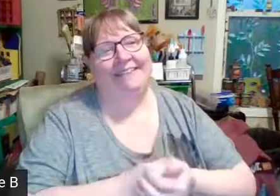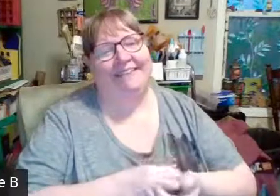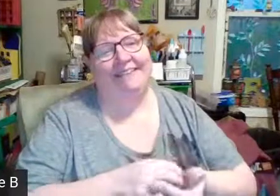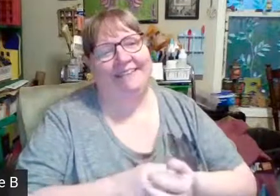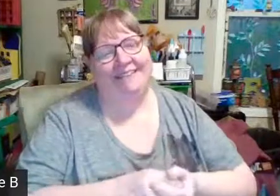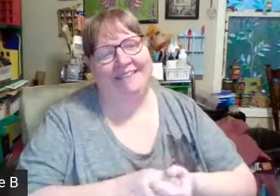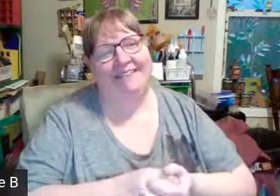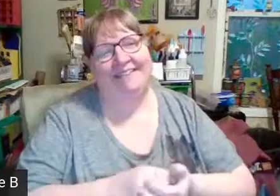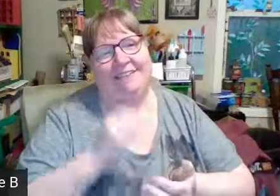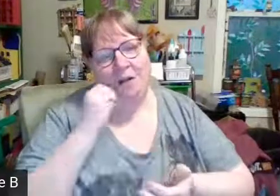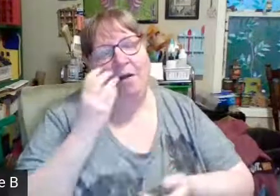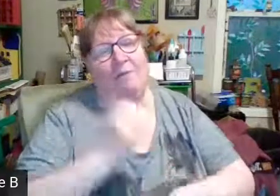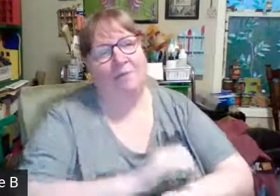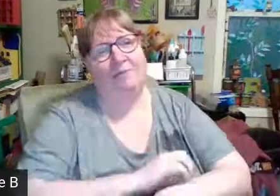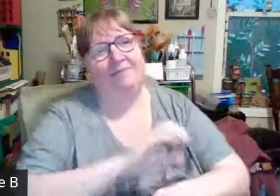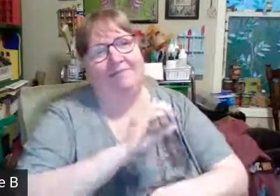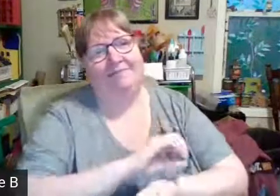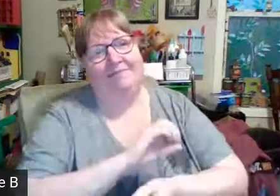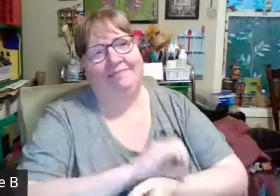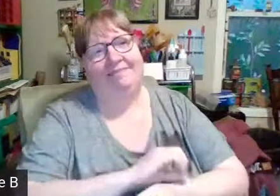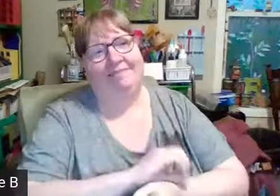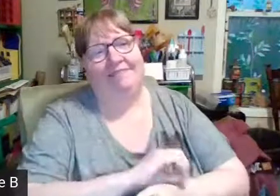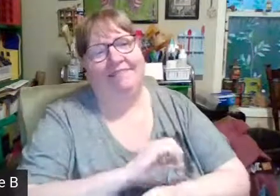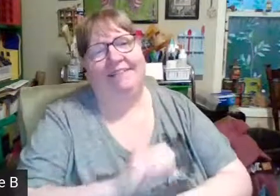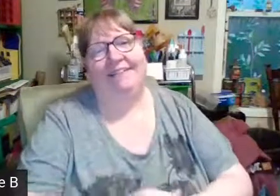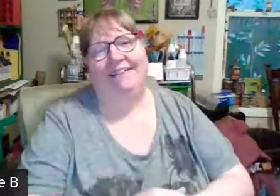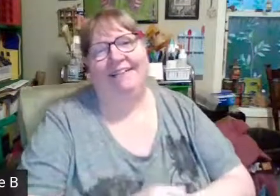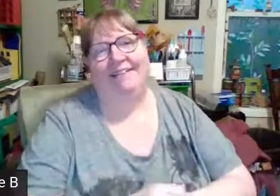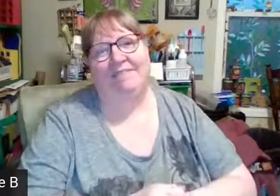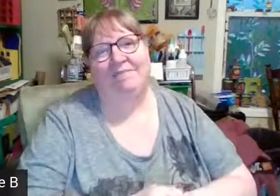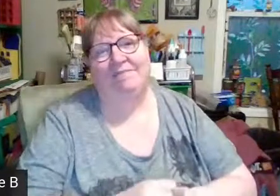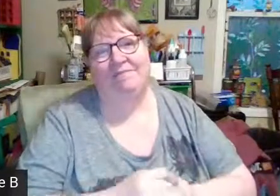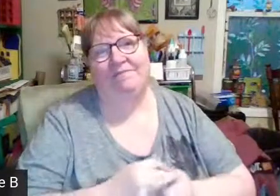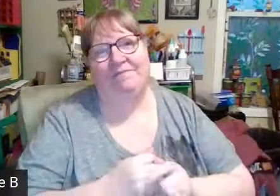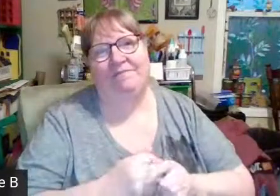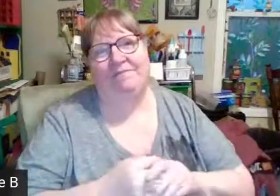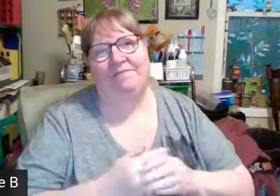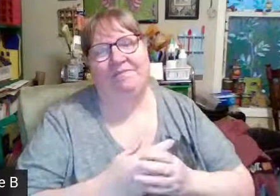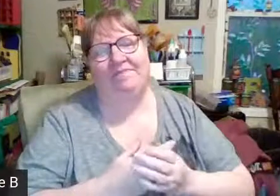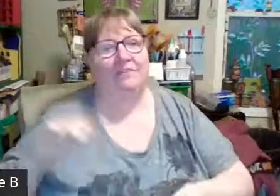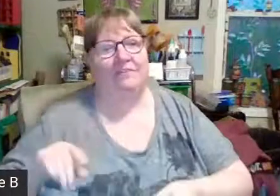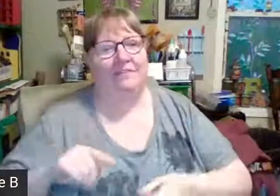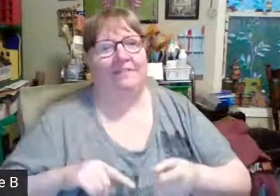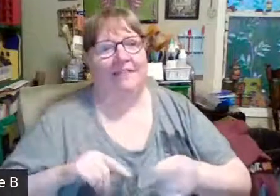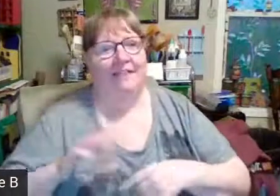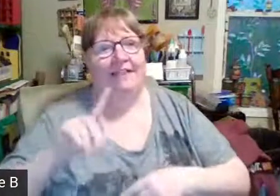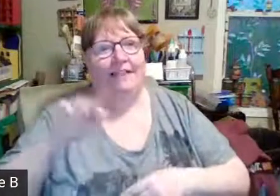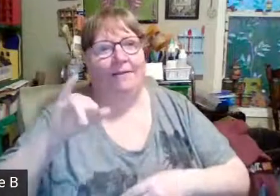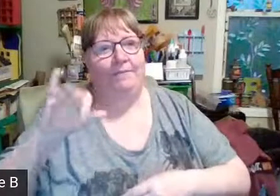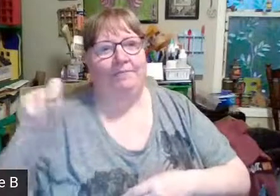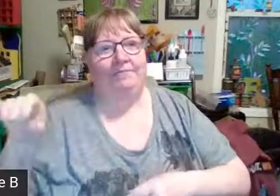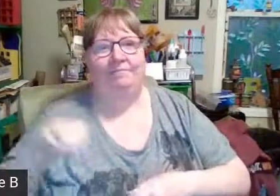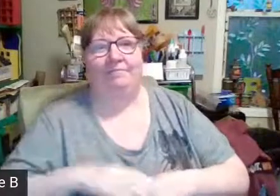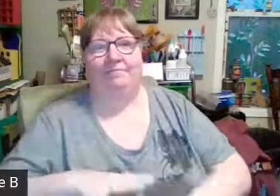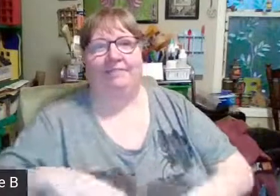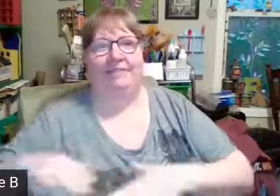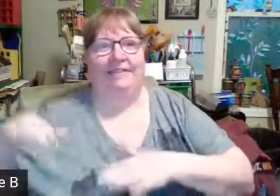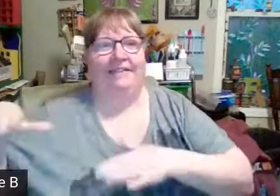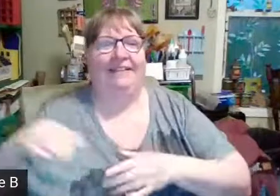but we got it. I'm very thankful that my kids same day that the bags left, so that